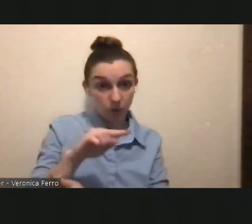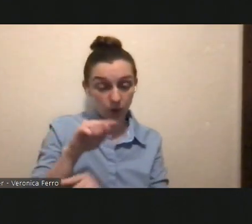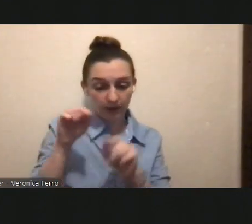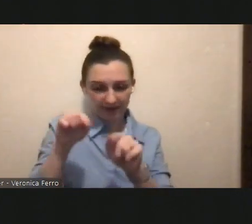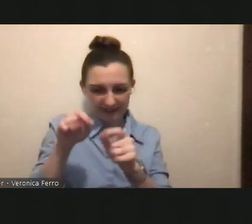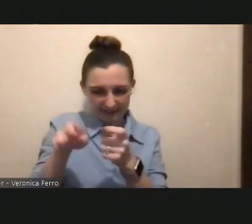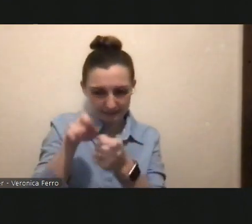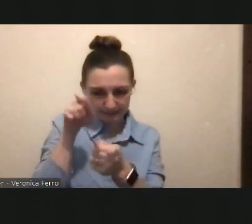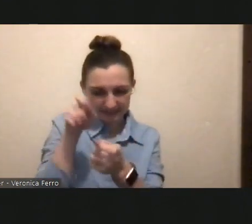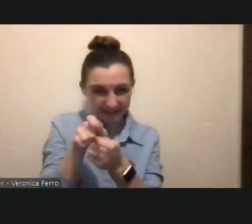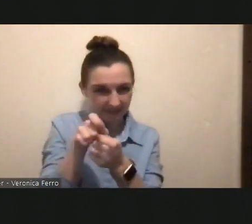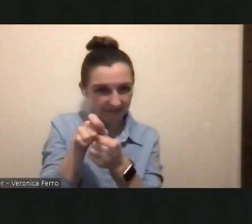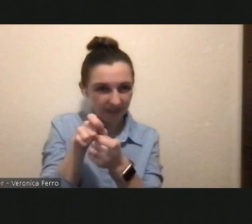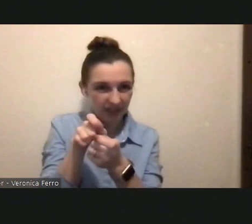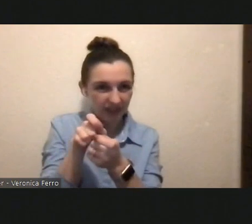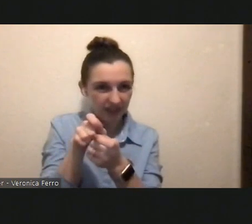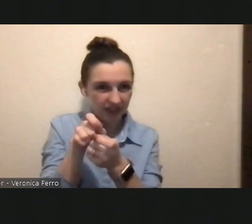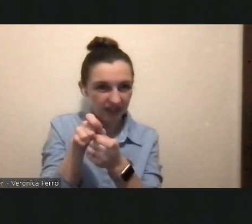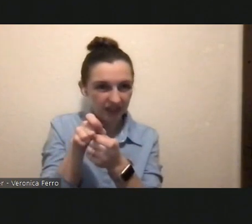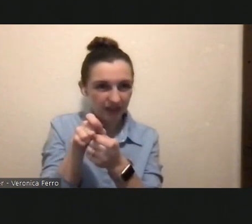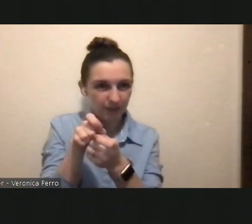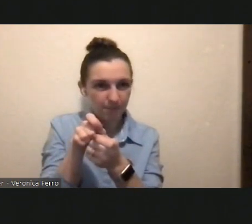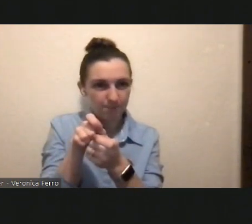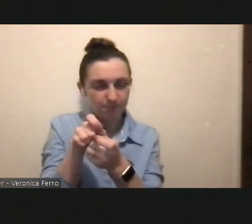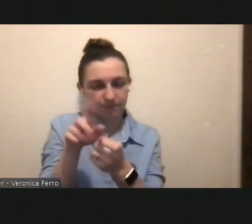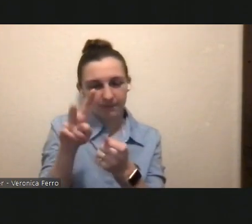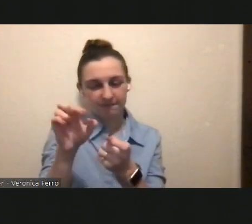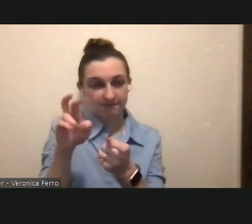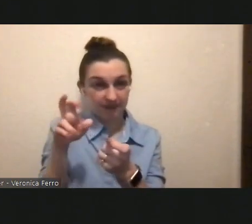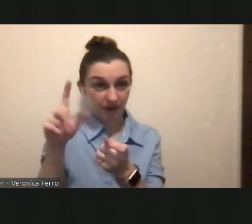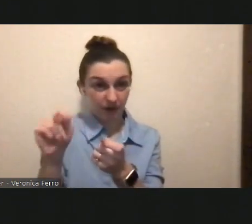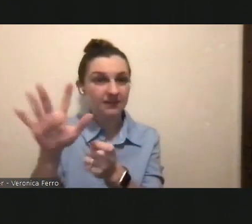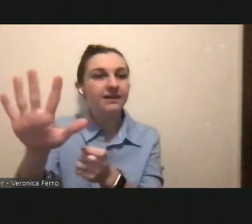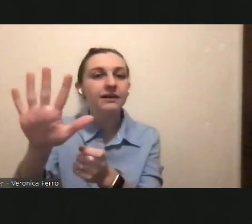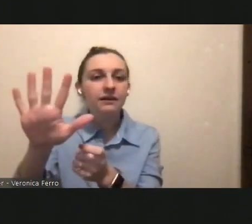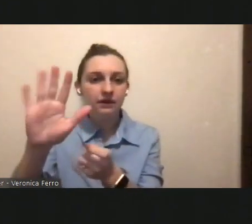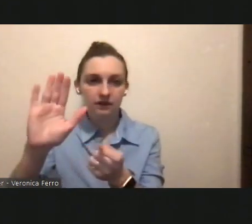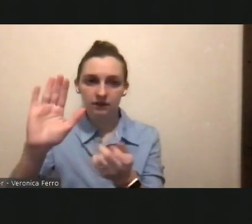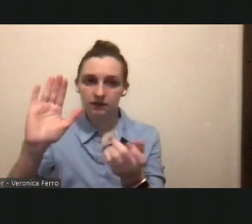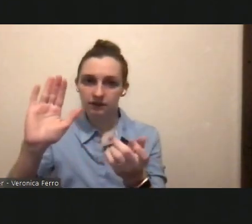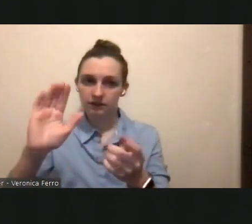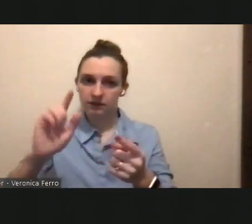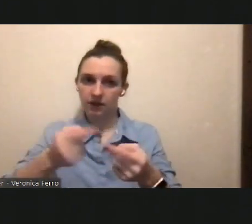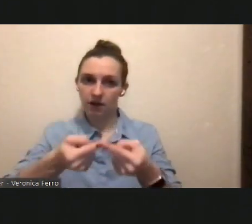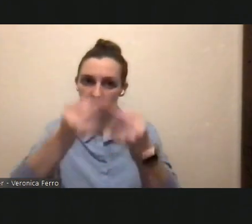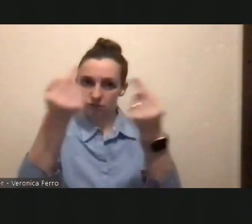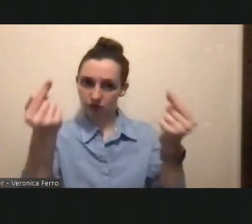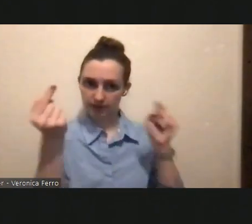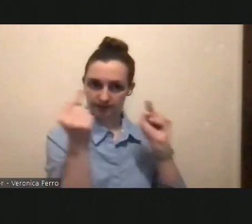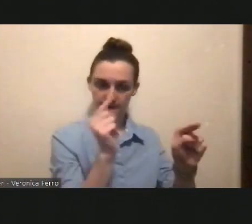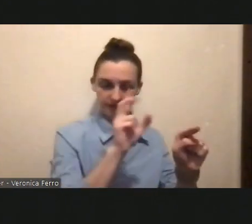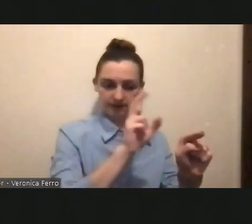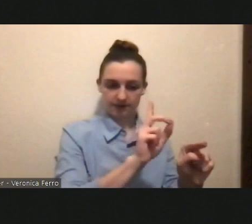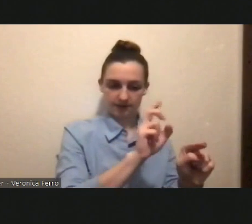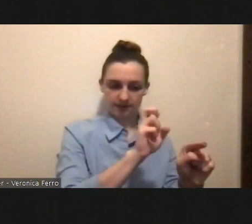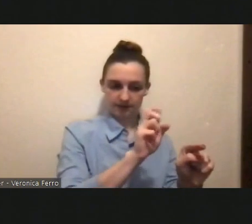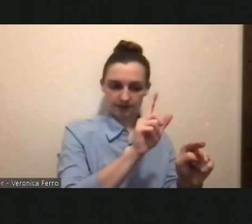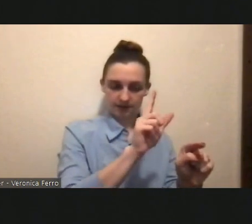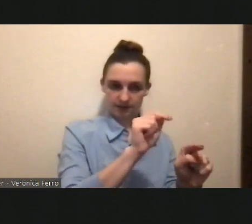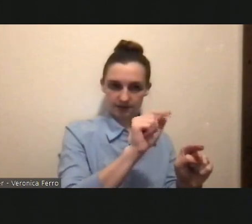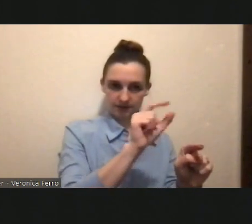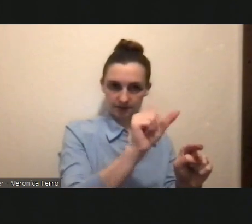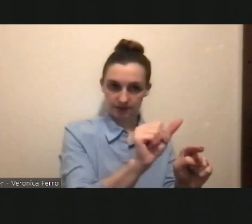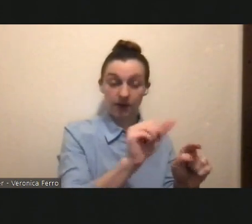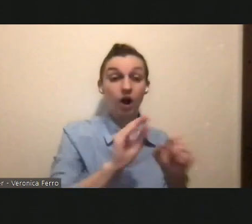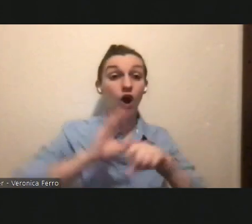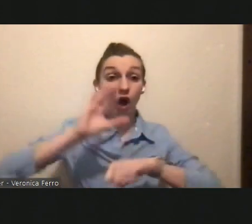variant, and this is in contrast to Delta. If you remember with Delta, Colorado, specifically Mesa County, saw an early rapid increase in the